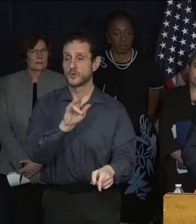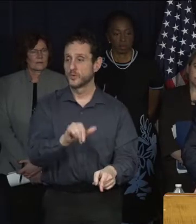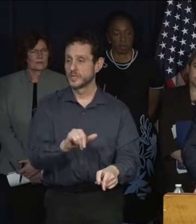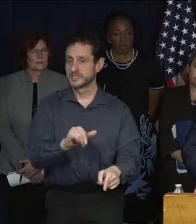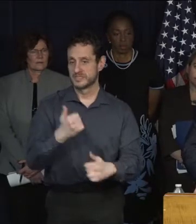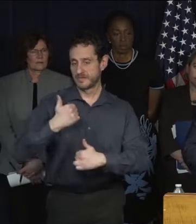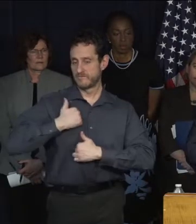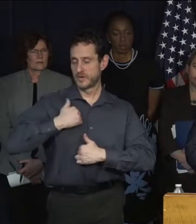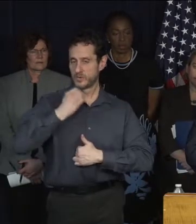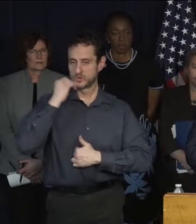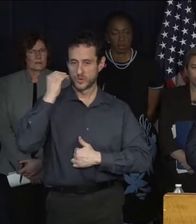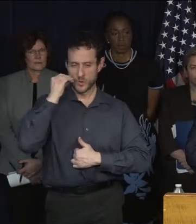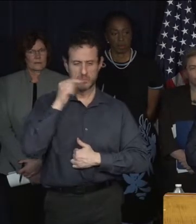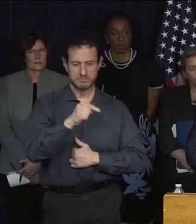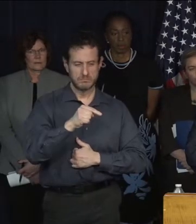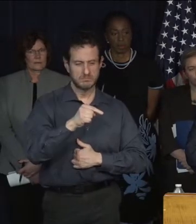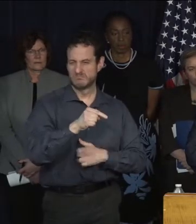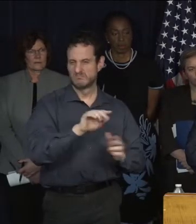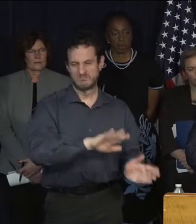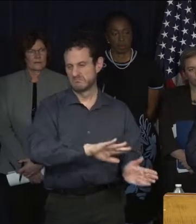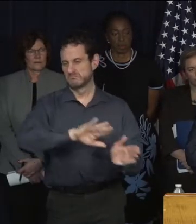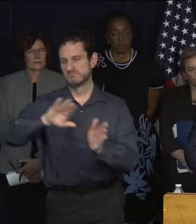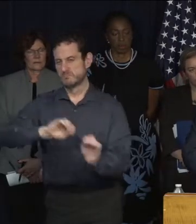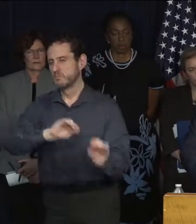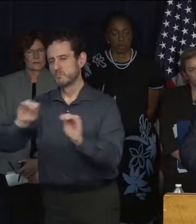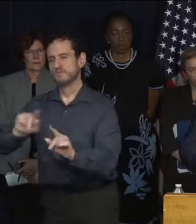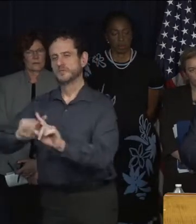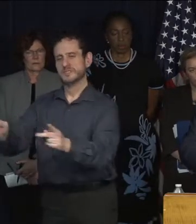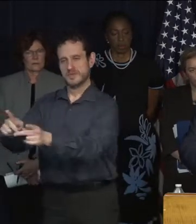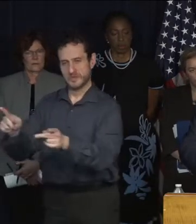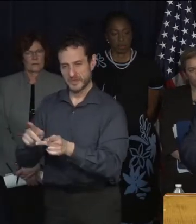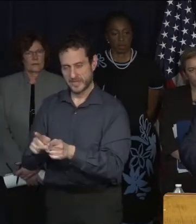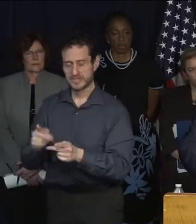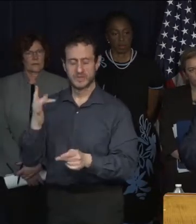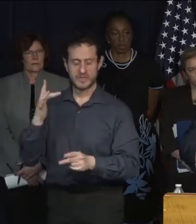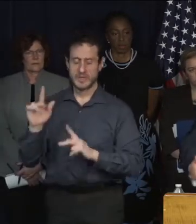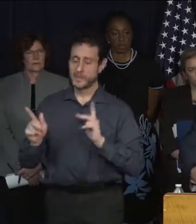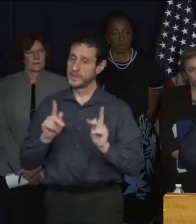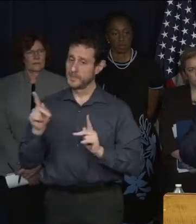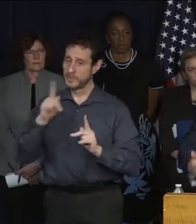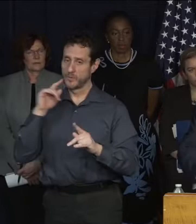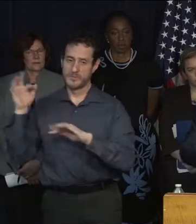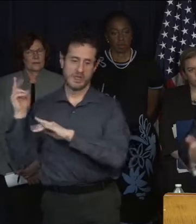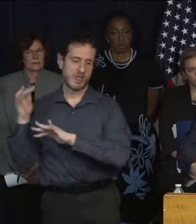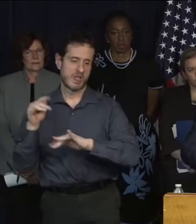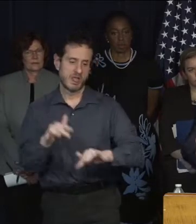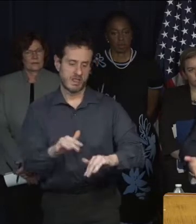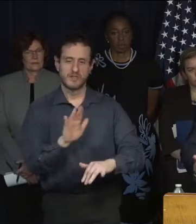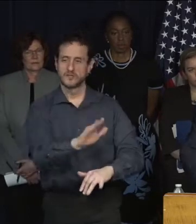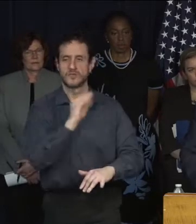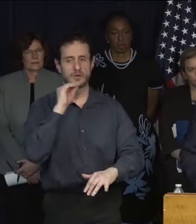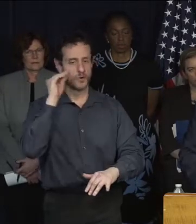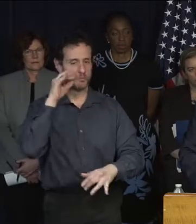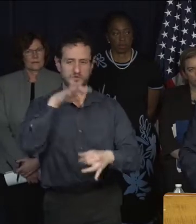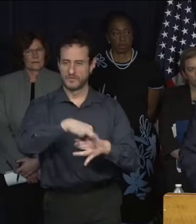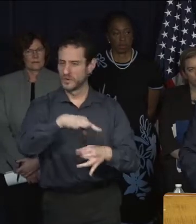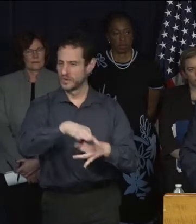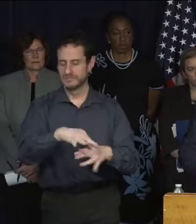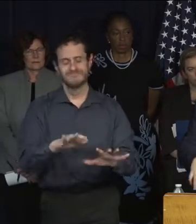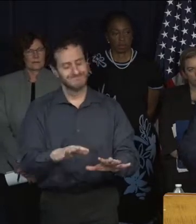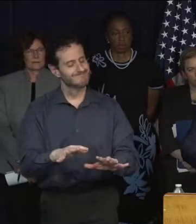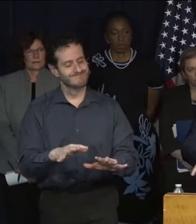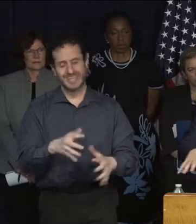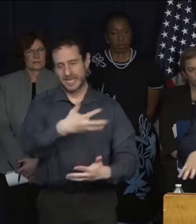Home outside of the Quincy Veterans Home, because the public would be entering the home in order to vote